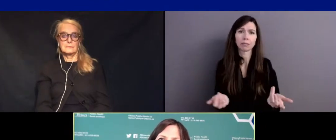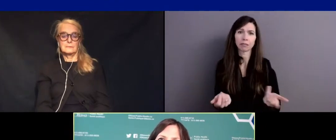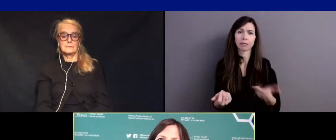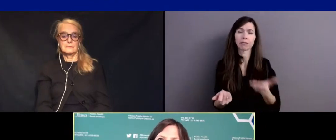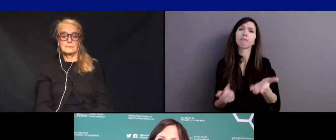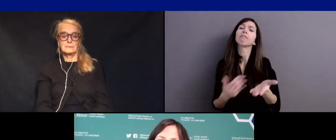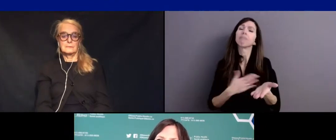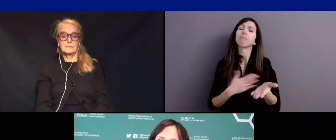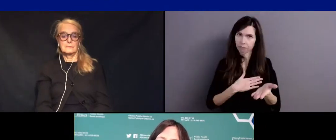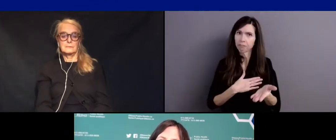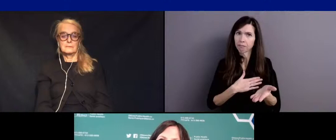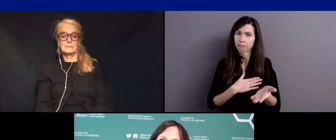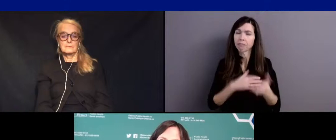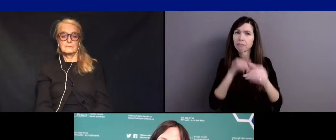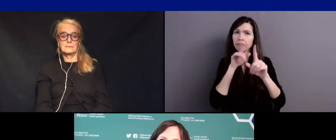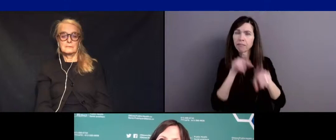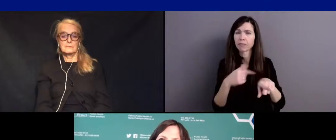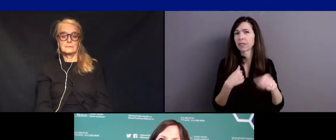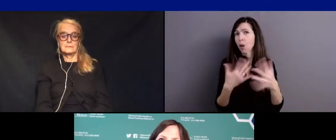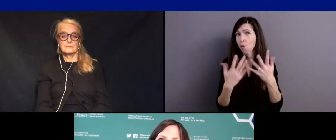to express